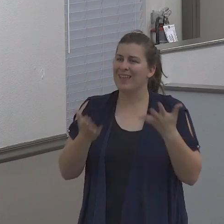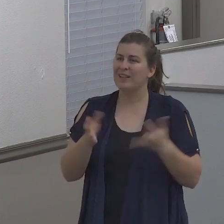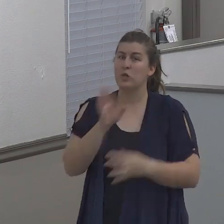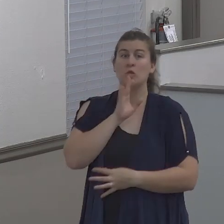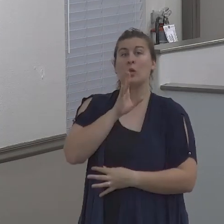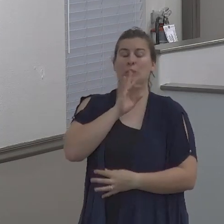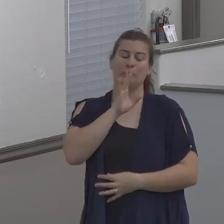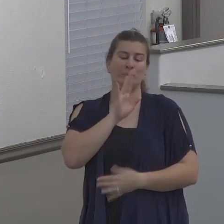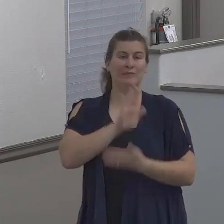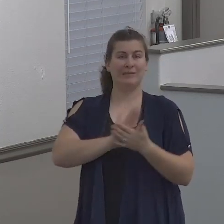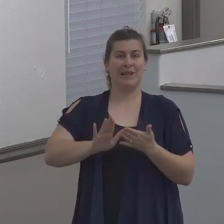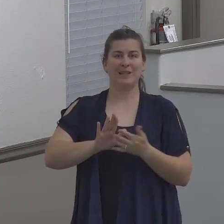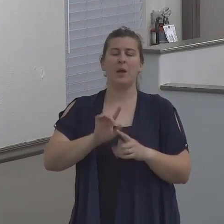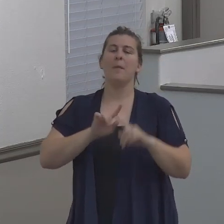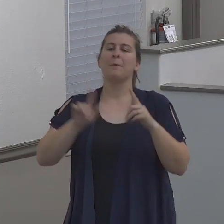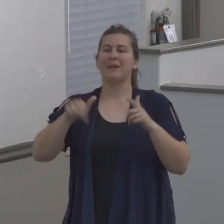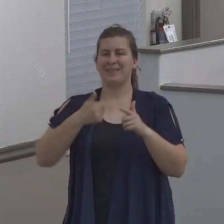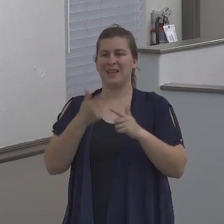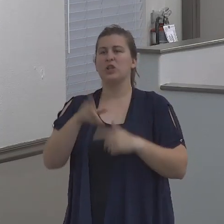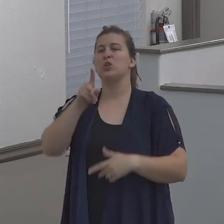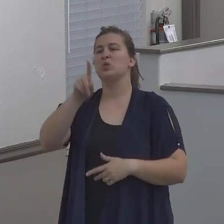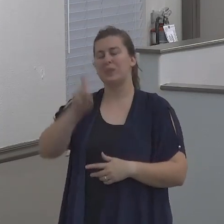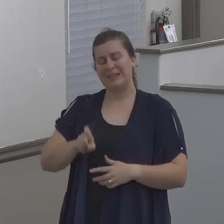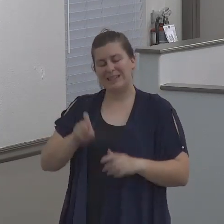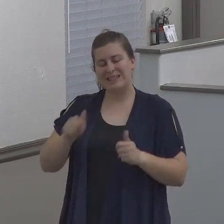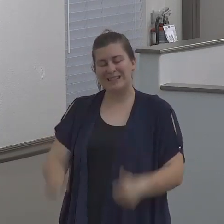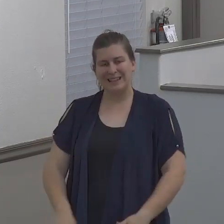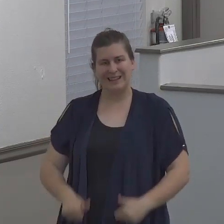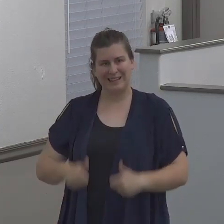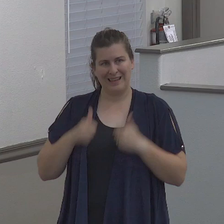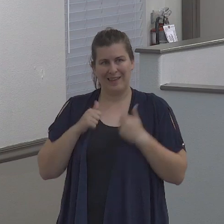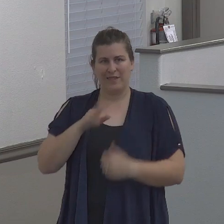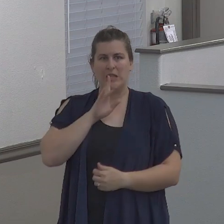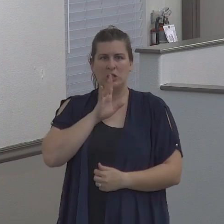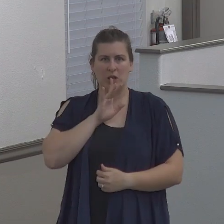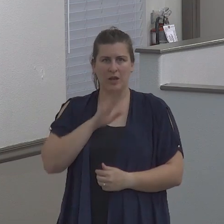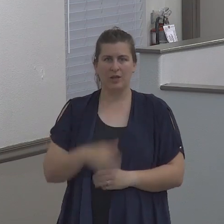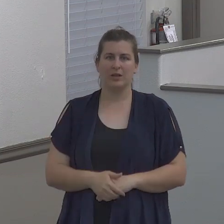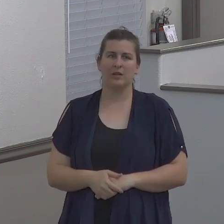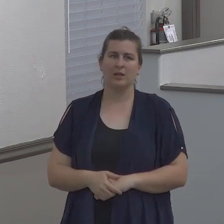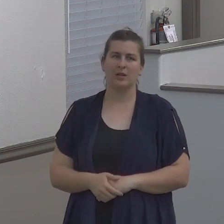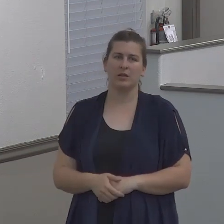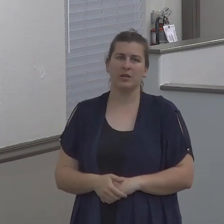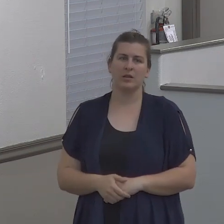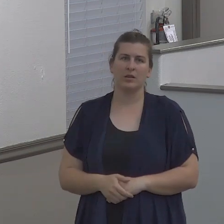Are you going to get serious about it? It's one thing to talk the talk. It's another thing to walk the talk.